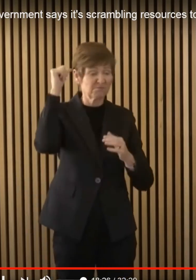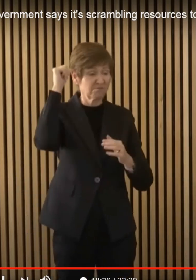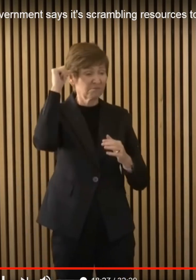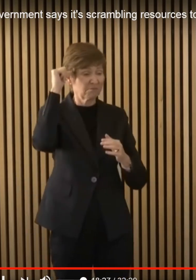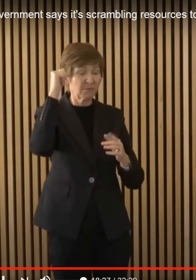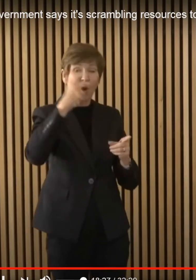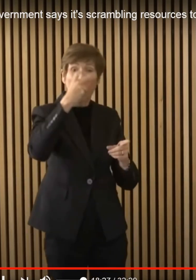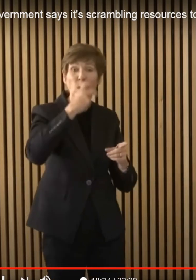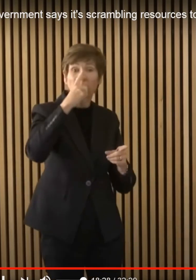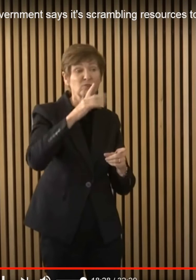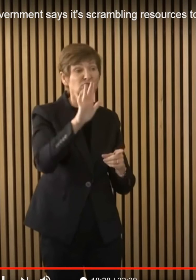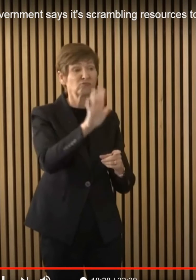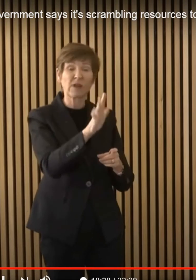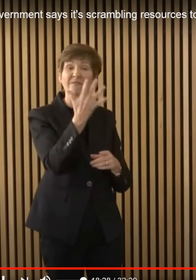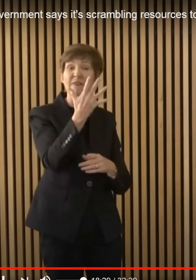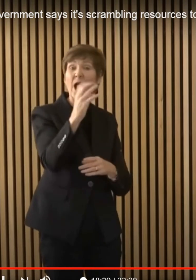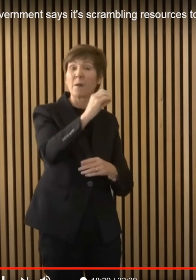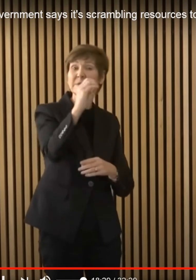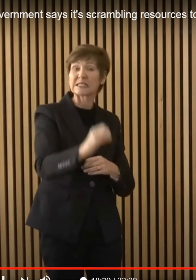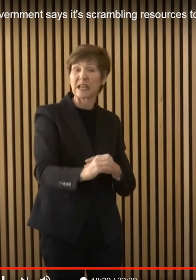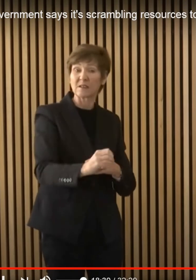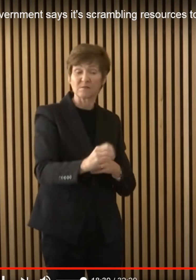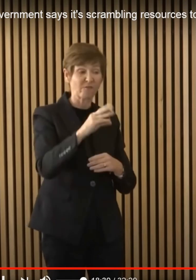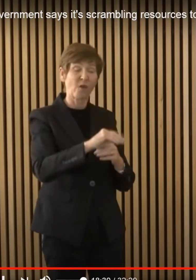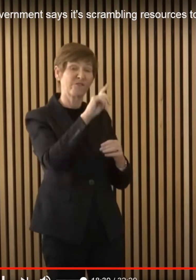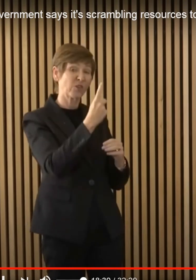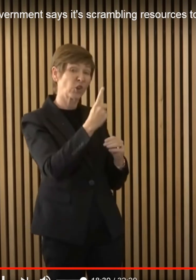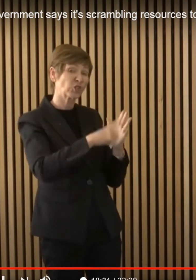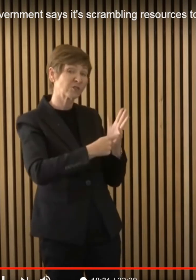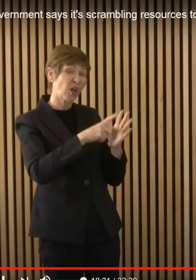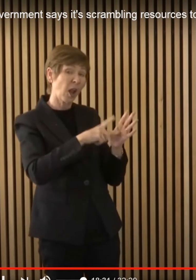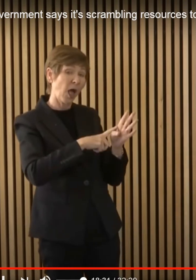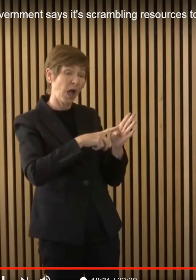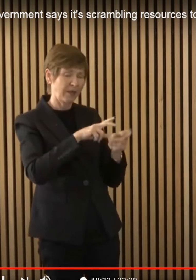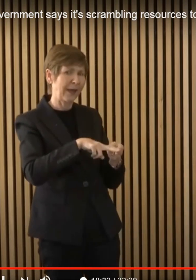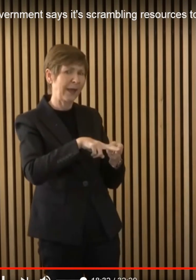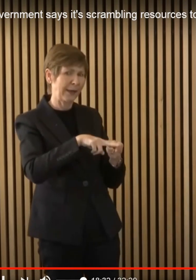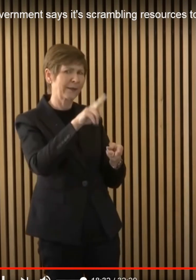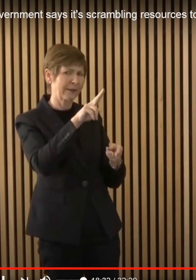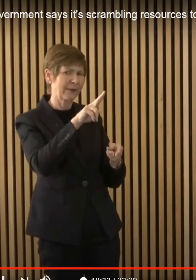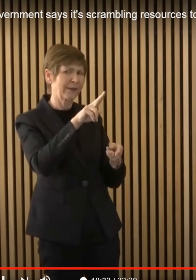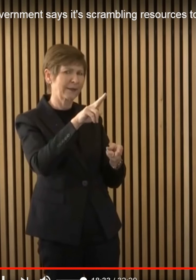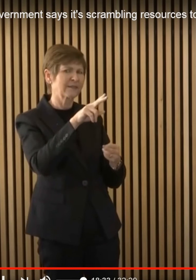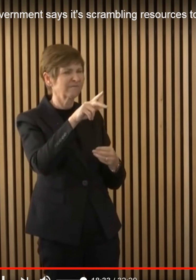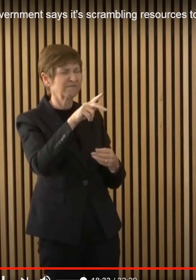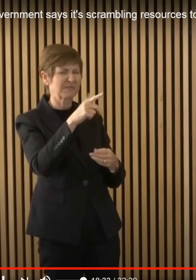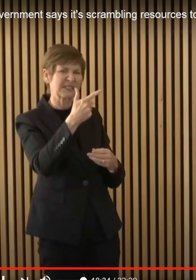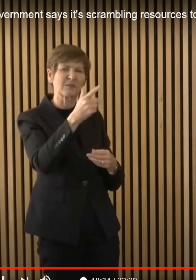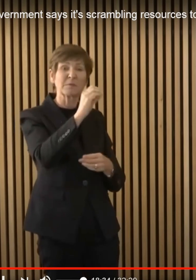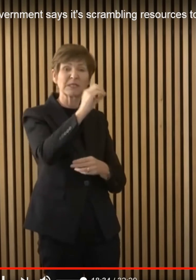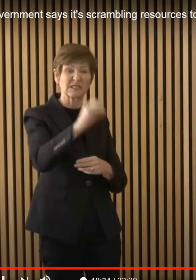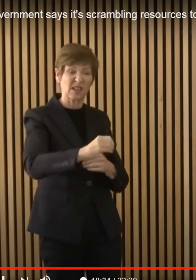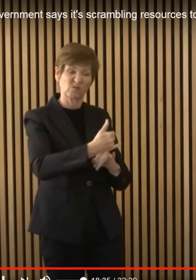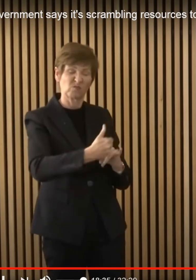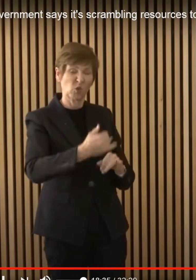approximately 5%. Since the 1st of July, aged care residents represent approximately 7%. But they're the most